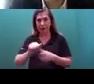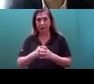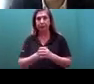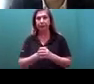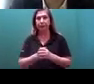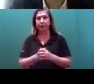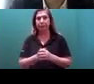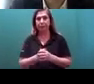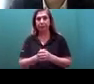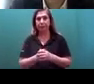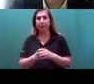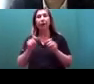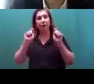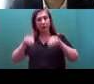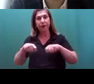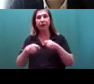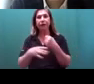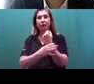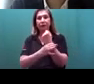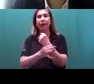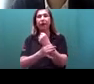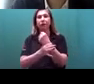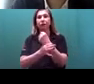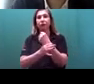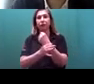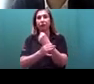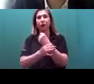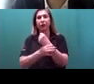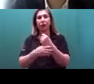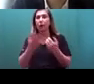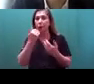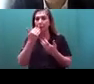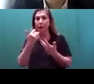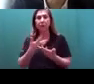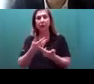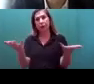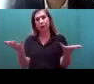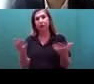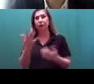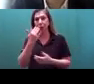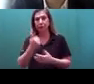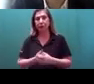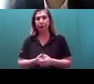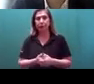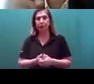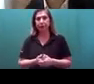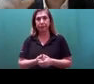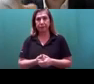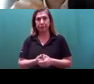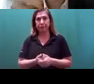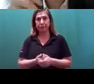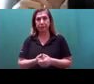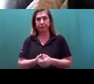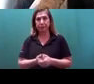to guarantee the food supply to the city. And this was this is why they created this